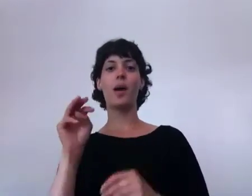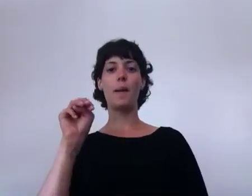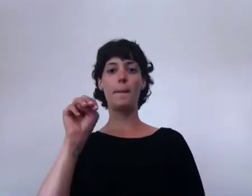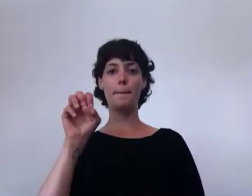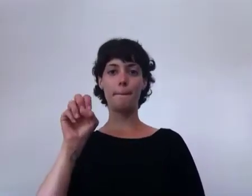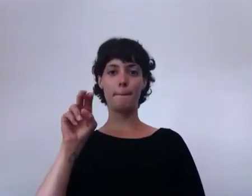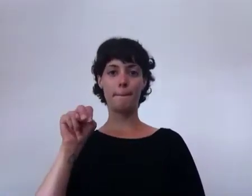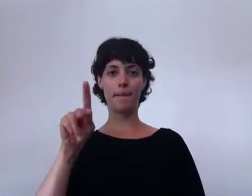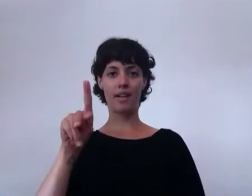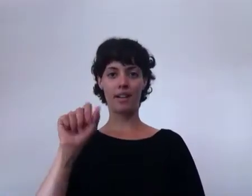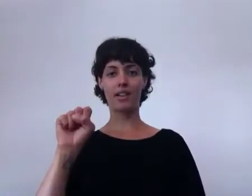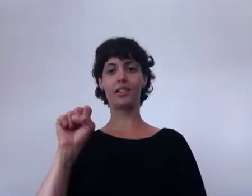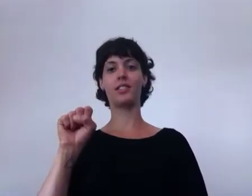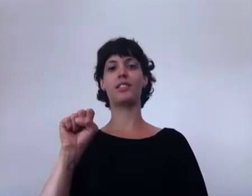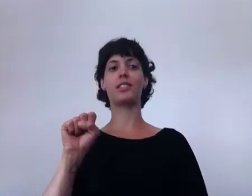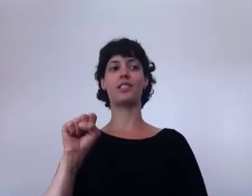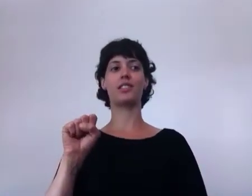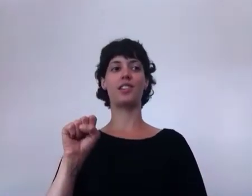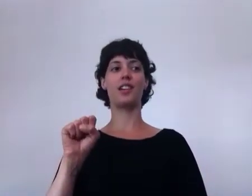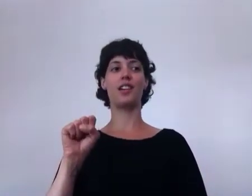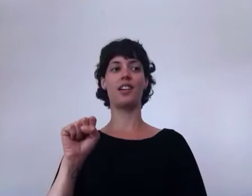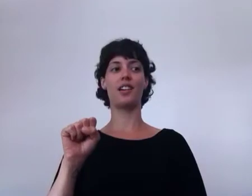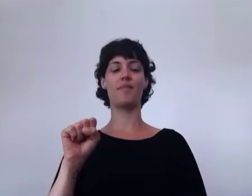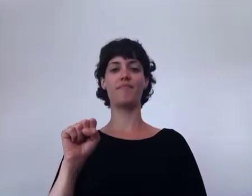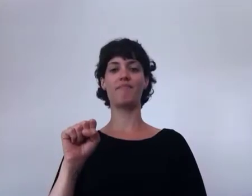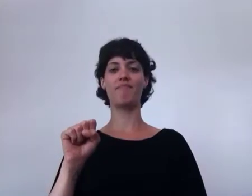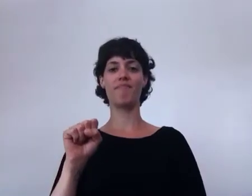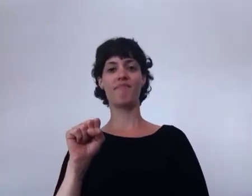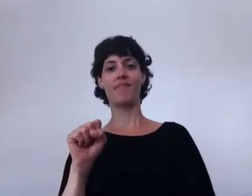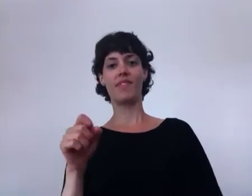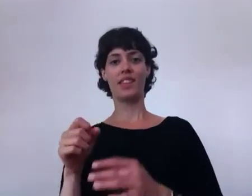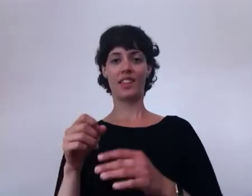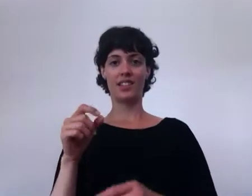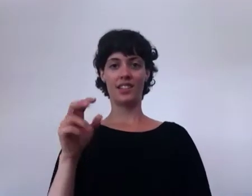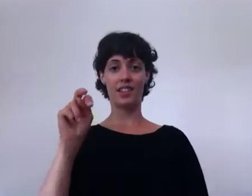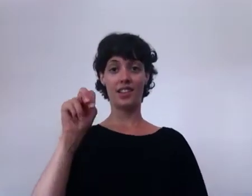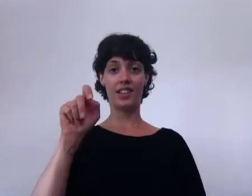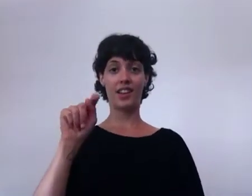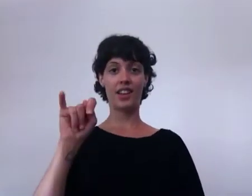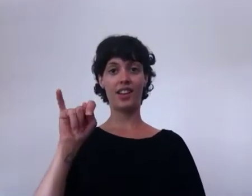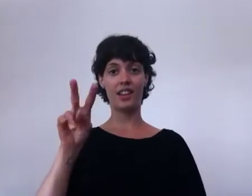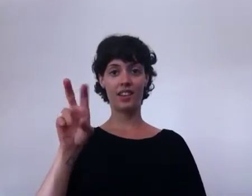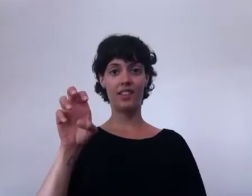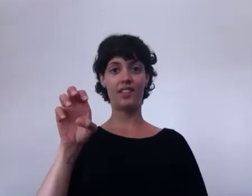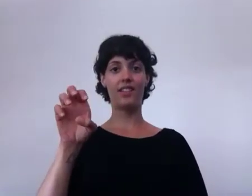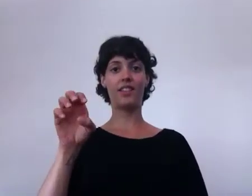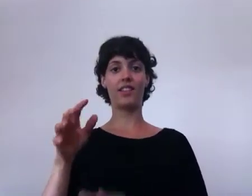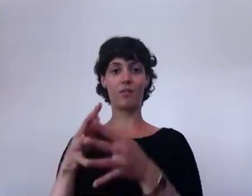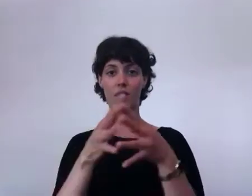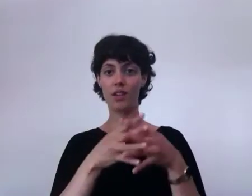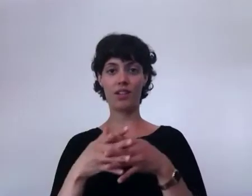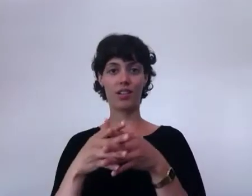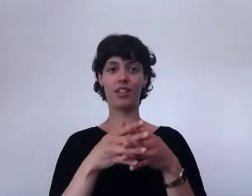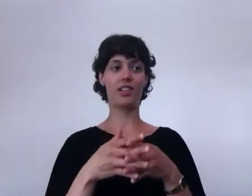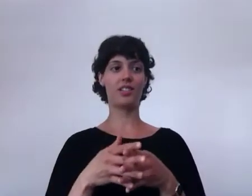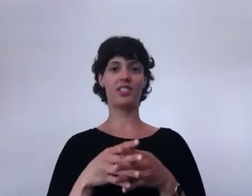In Myanmar, also known as Burma, 7 Muslims have been handed time in prison for the killing of a Buddhist monk during sectarian violence in